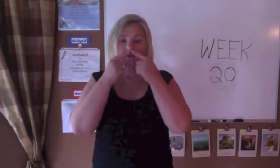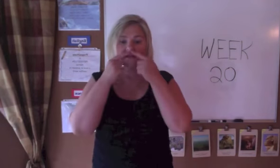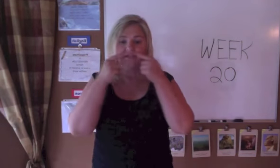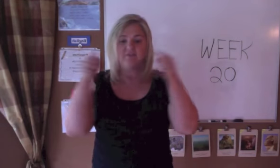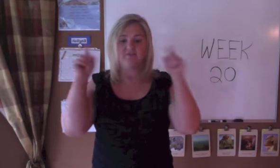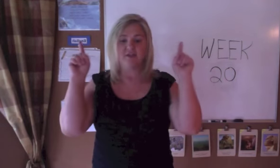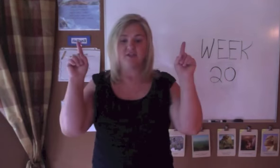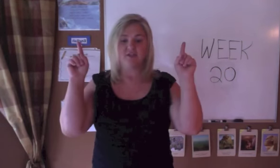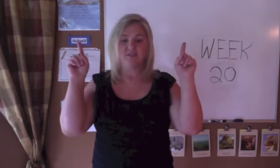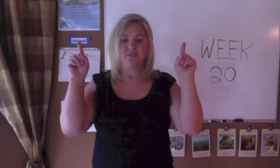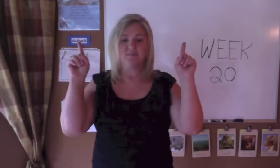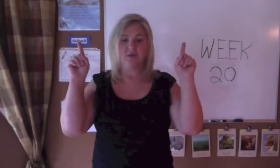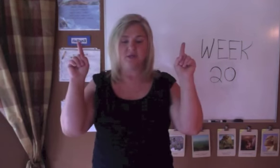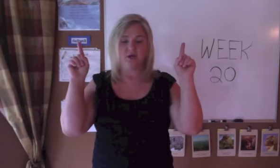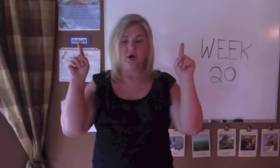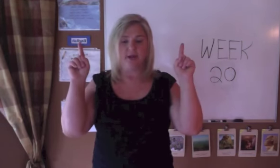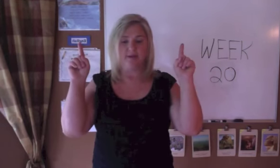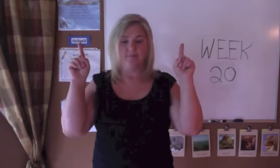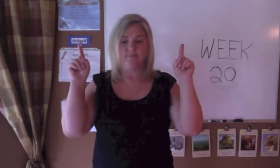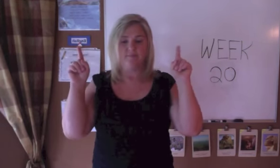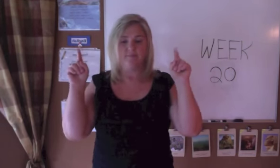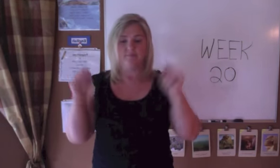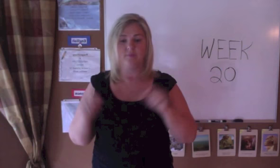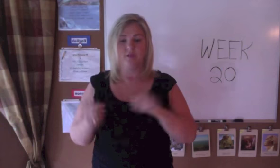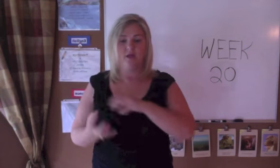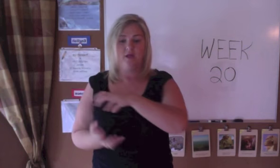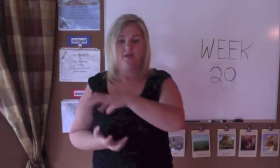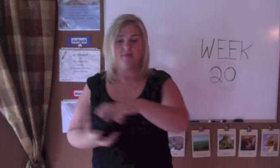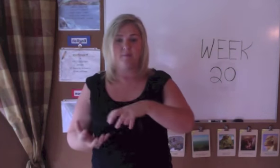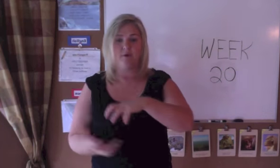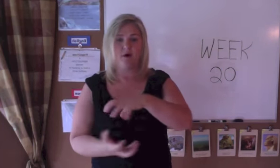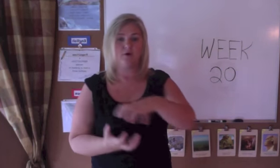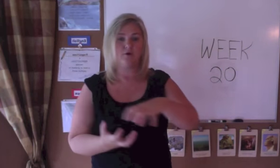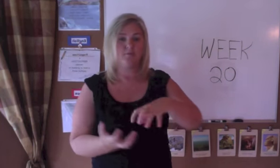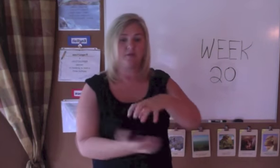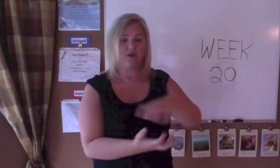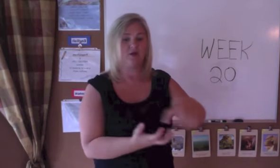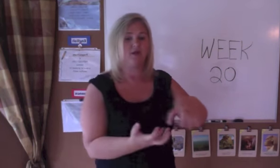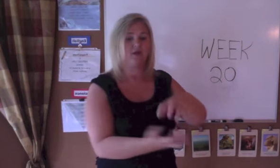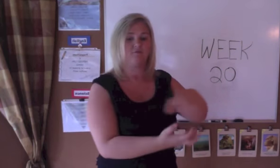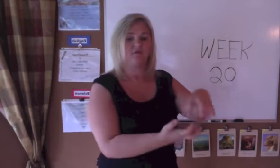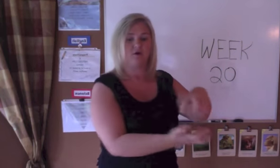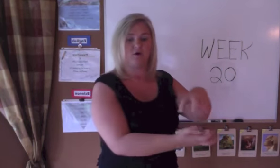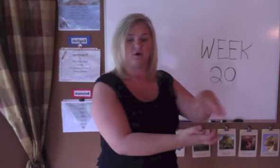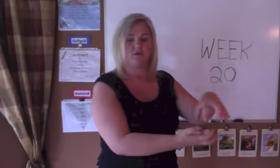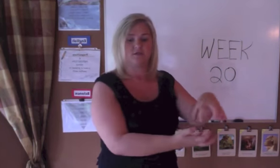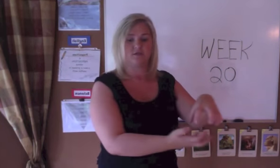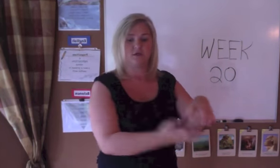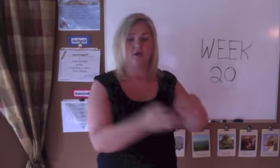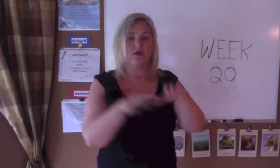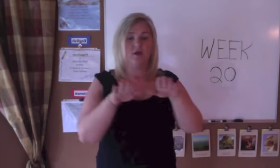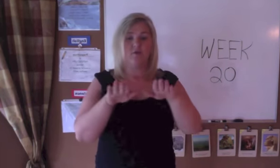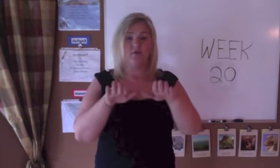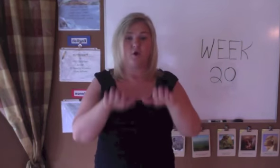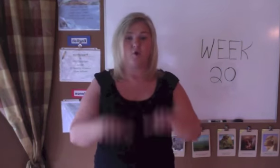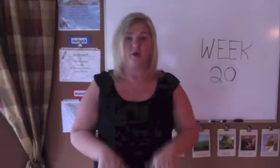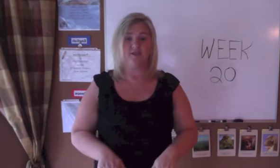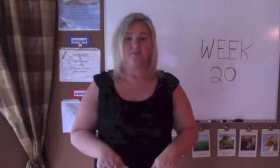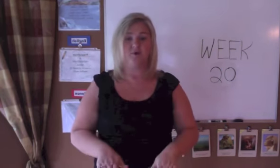U.S. evangelist Billy Graham, the modern period of the arts, the Great